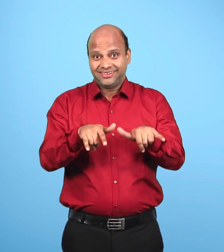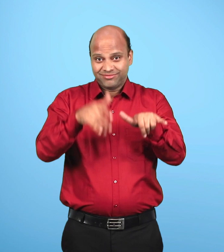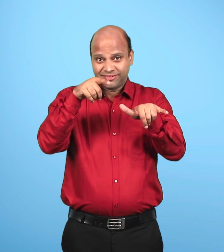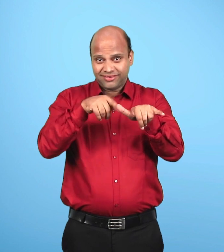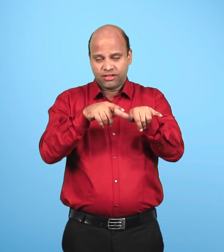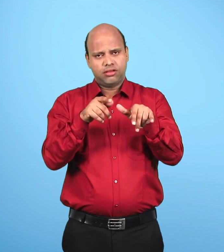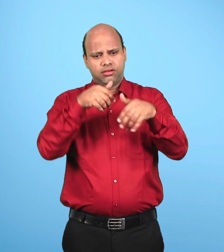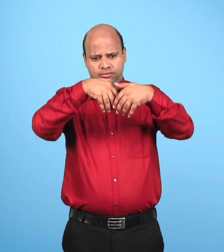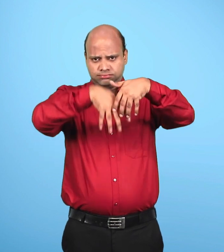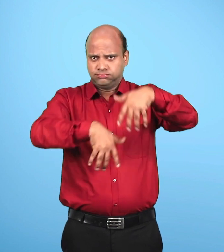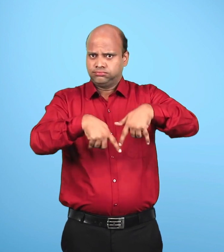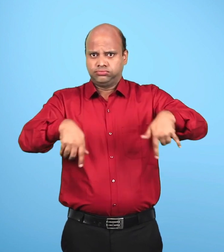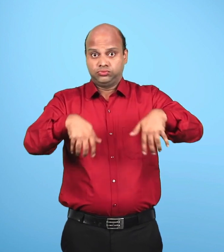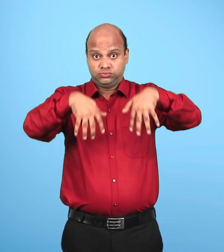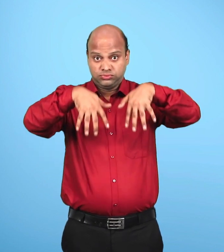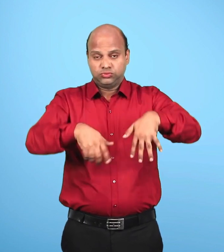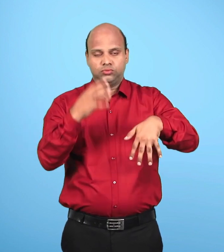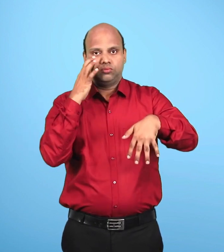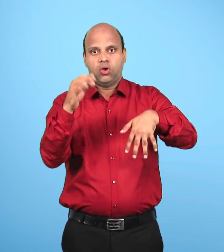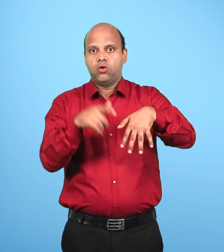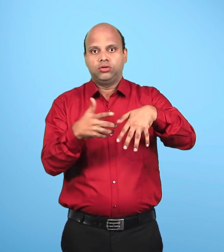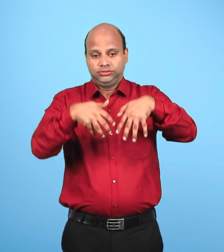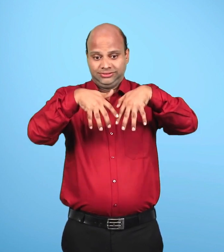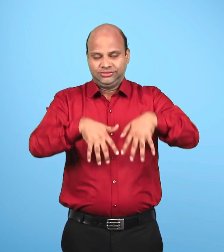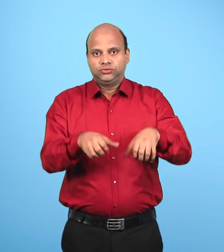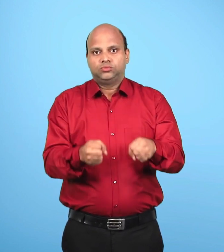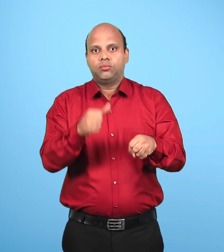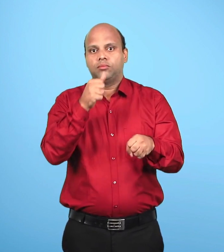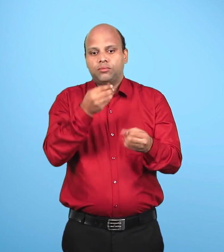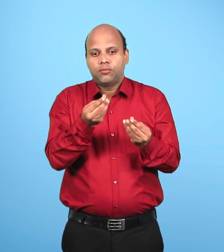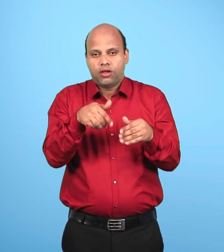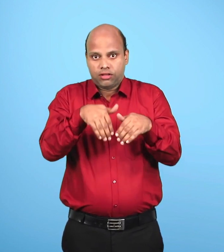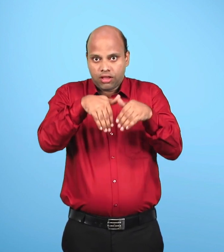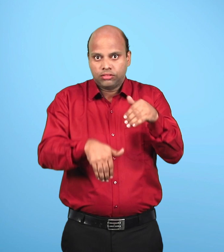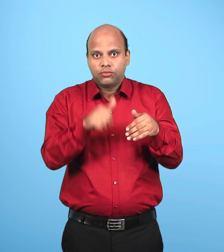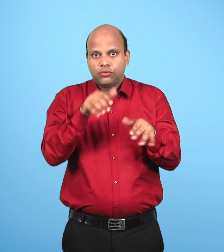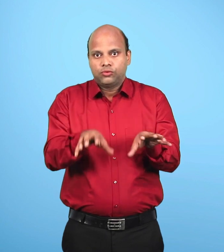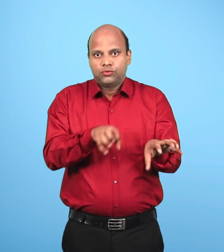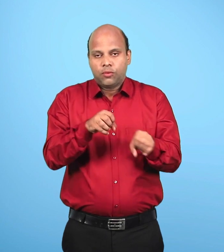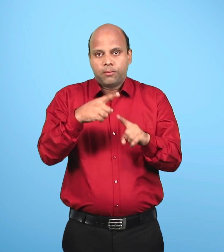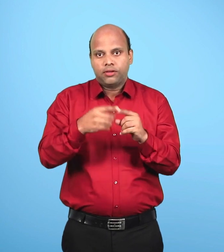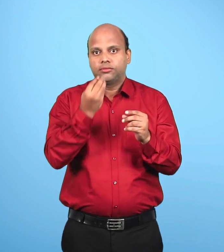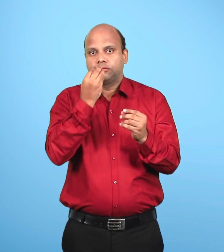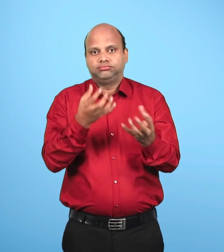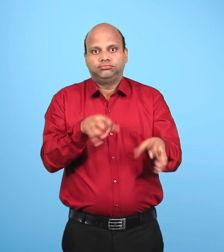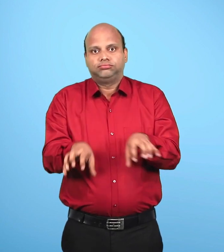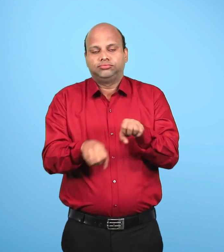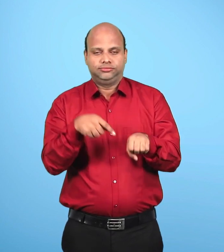In terrestrial plants, roots normally play a very important role in the absorption of nutrients and water from